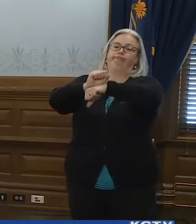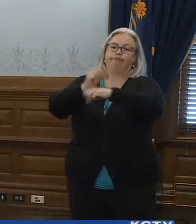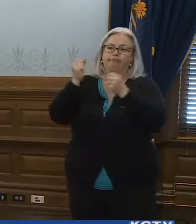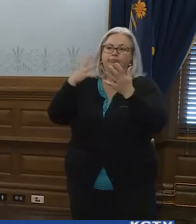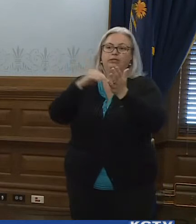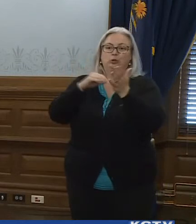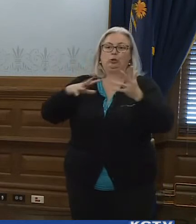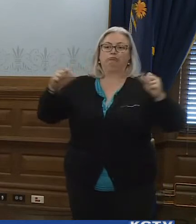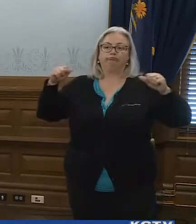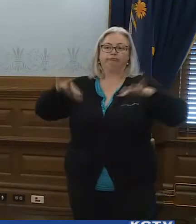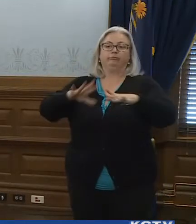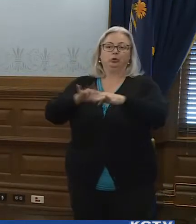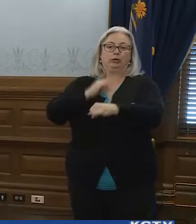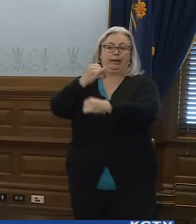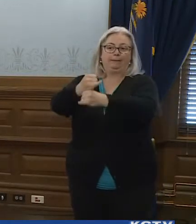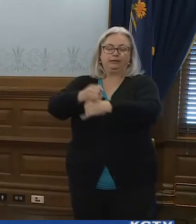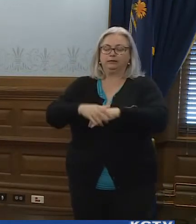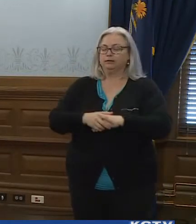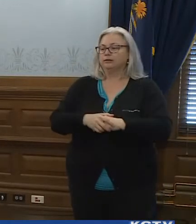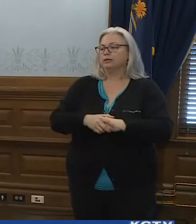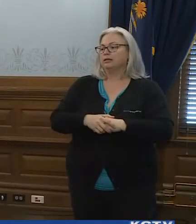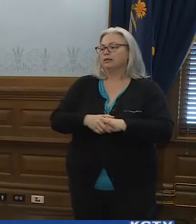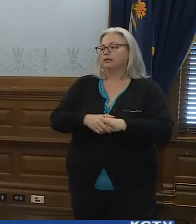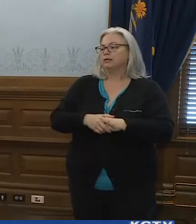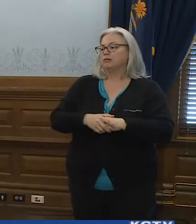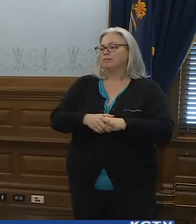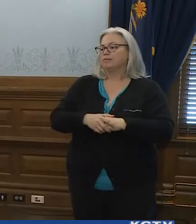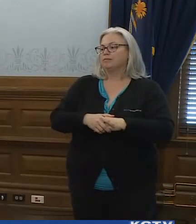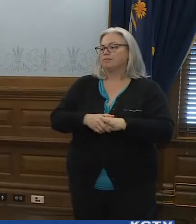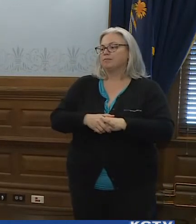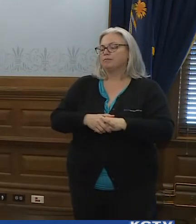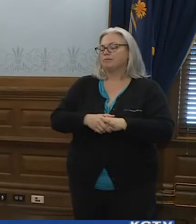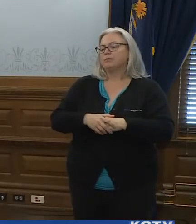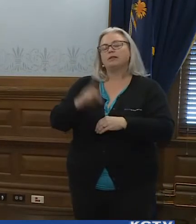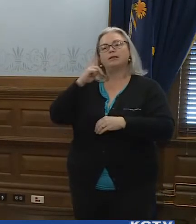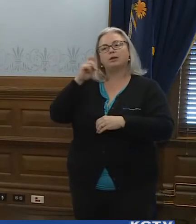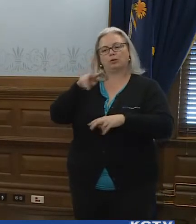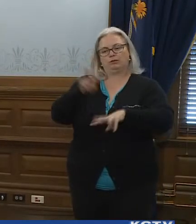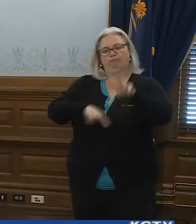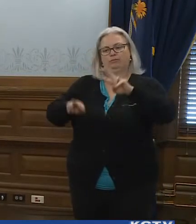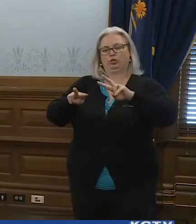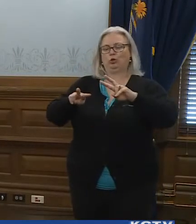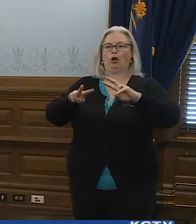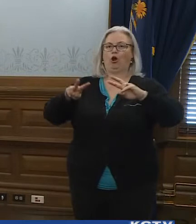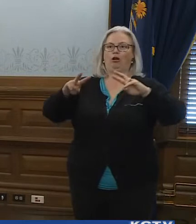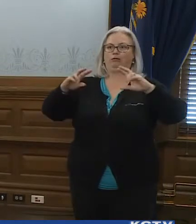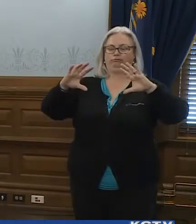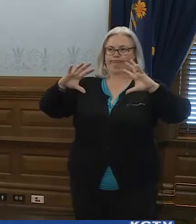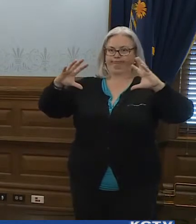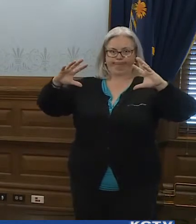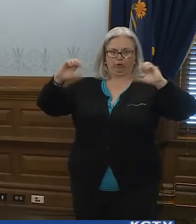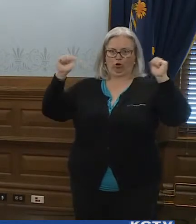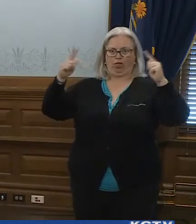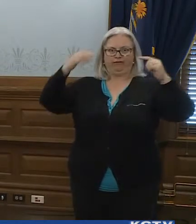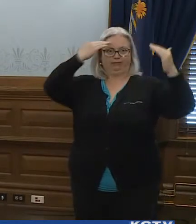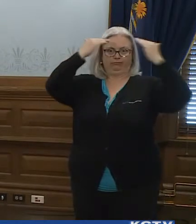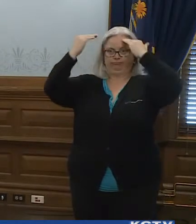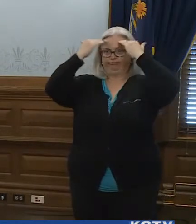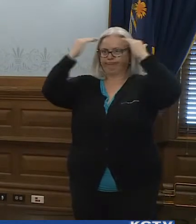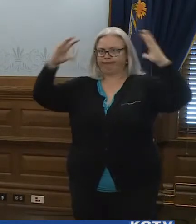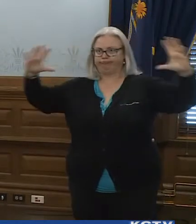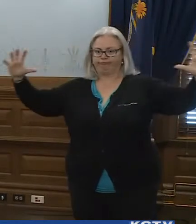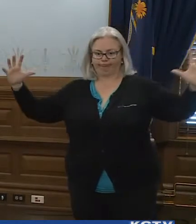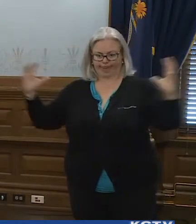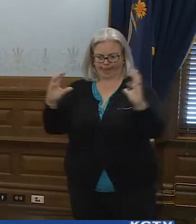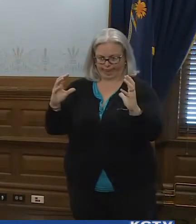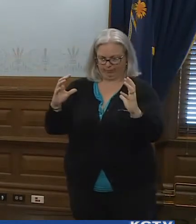coming to campus. I think what they are doing is looking into our collective crystal ball and say, what is the